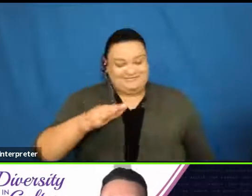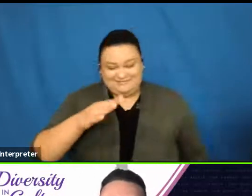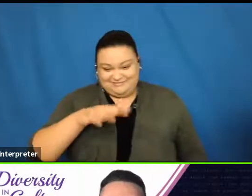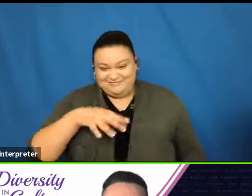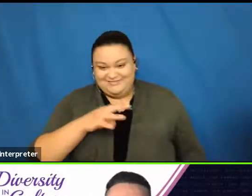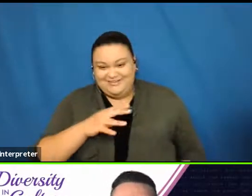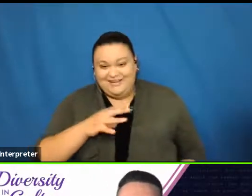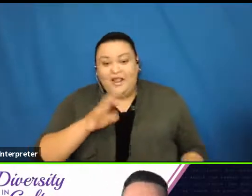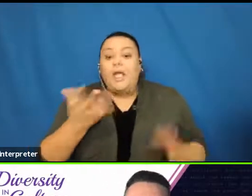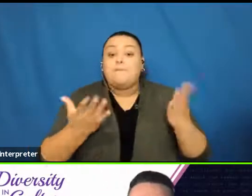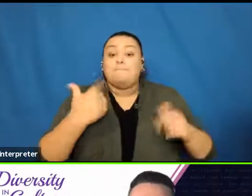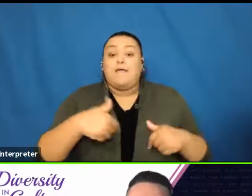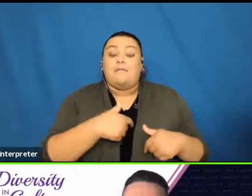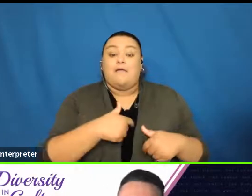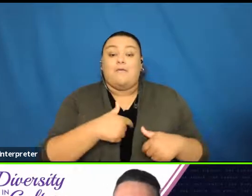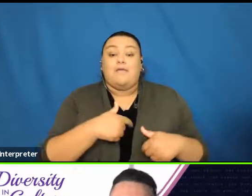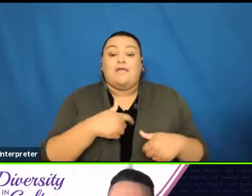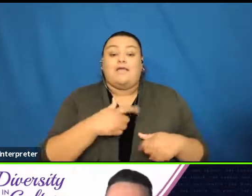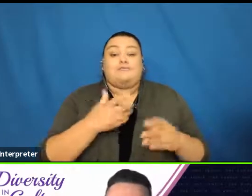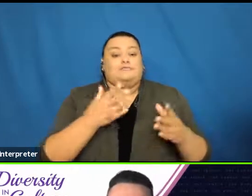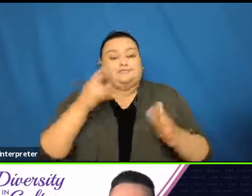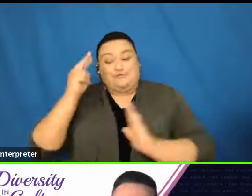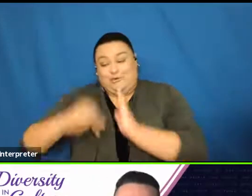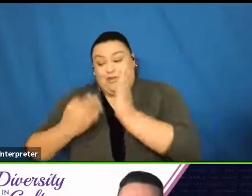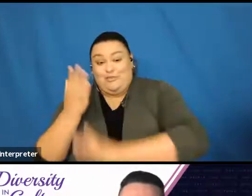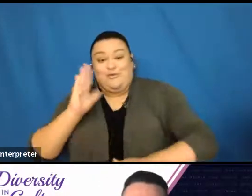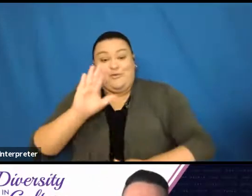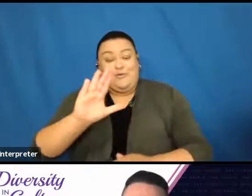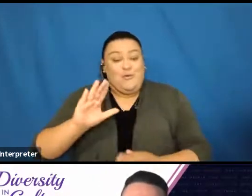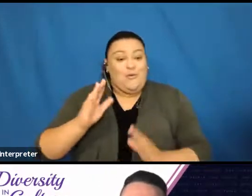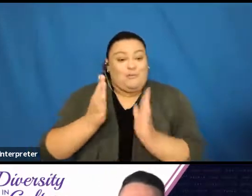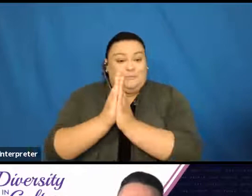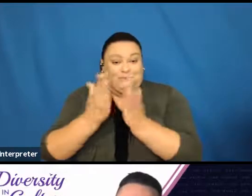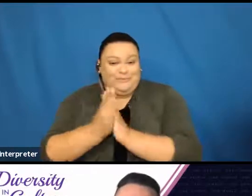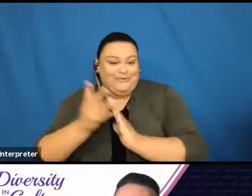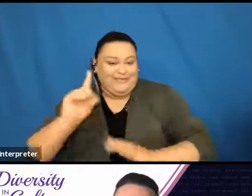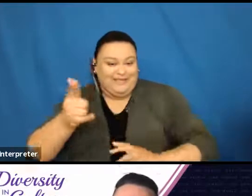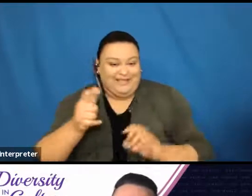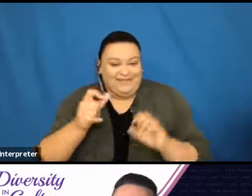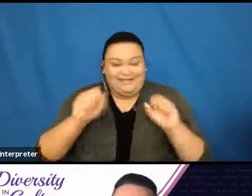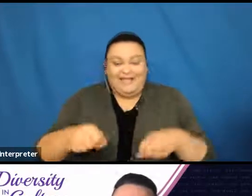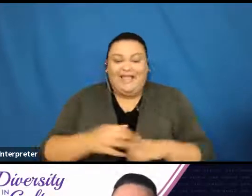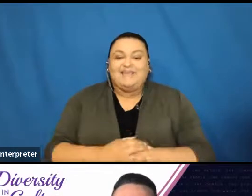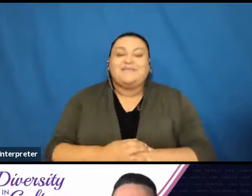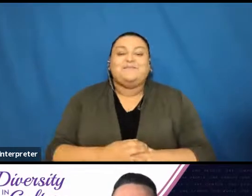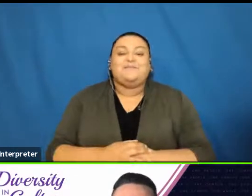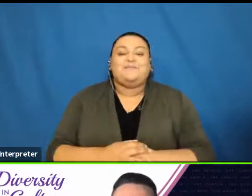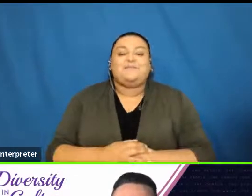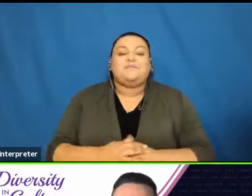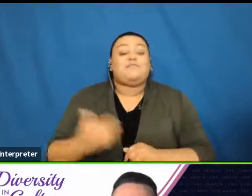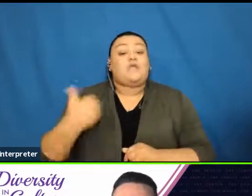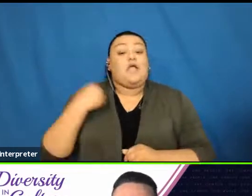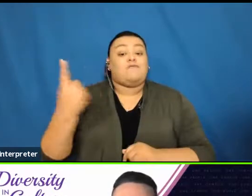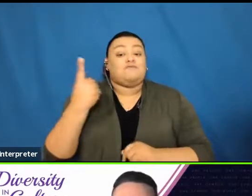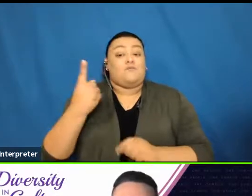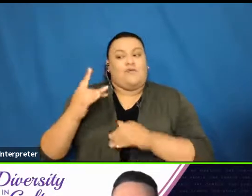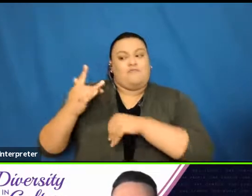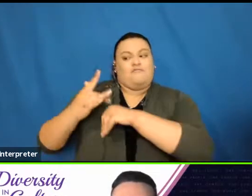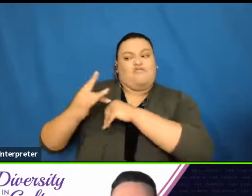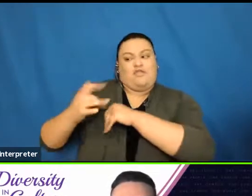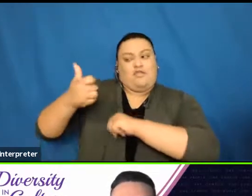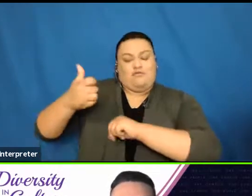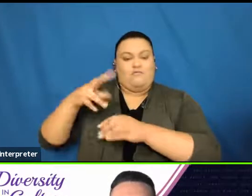maybe we can get through your autobiography by the time we're done. So we have someone earlier in the chat